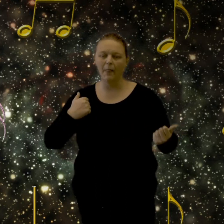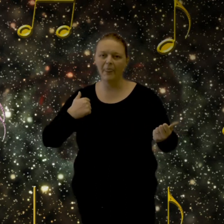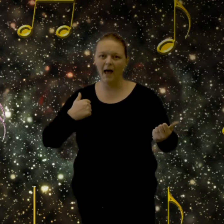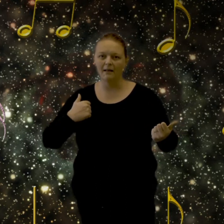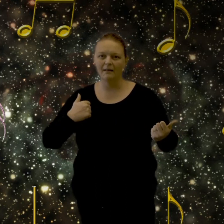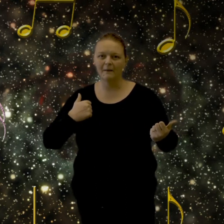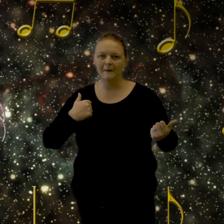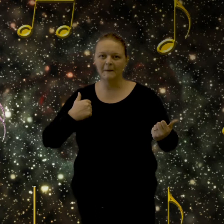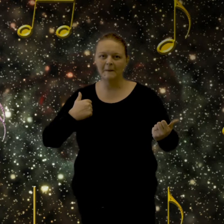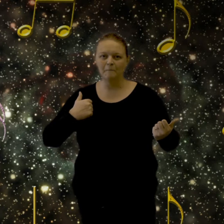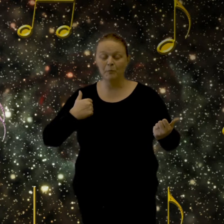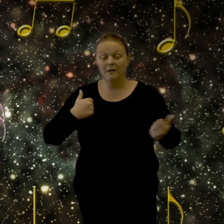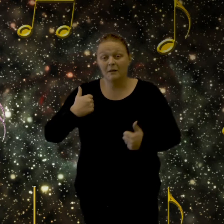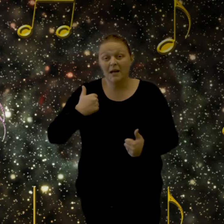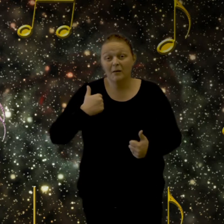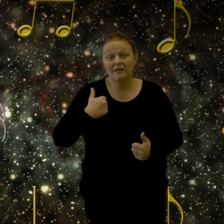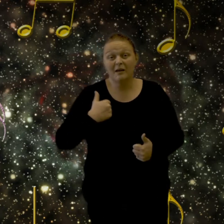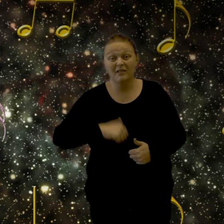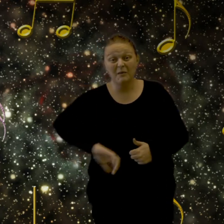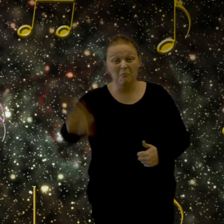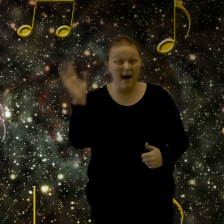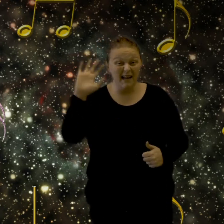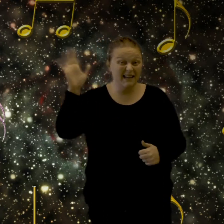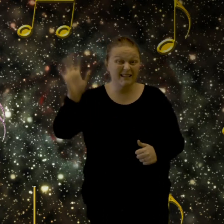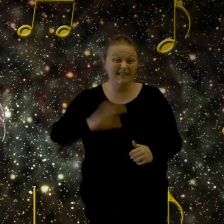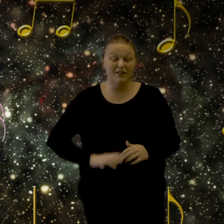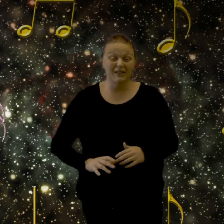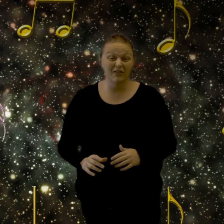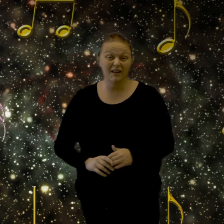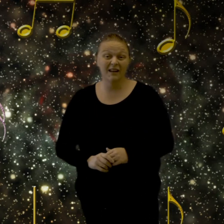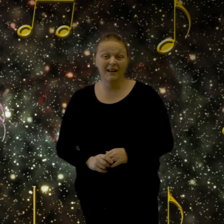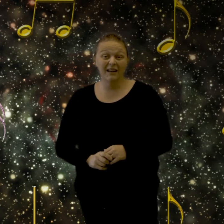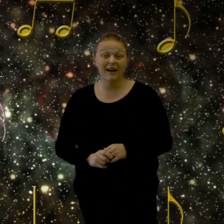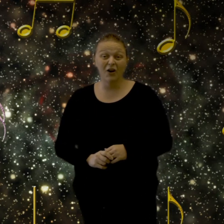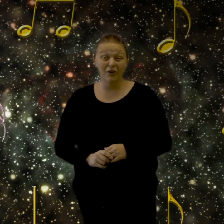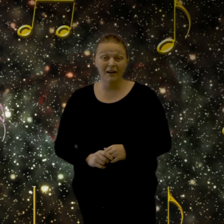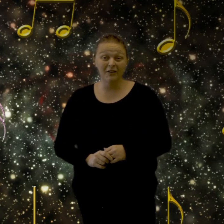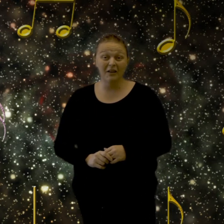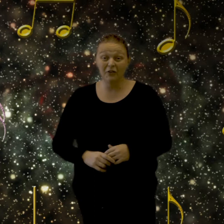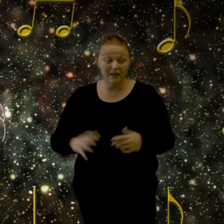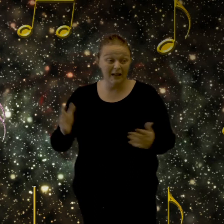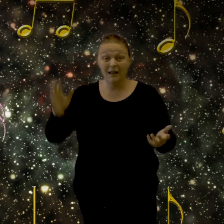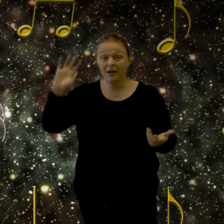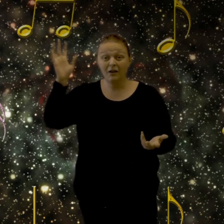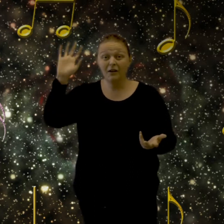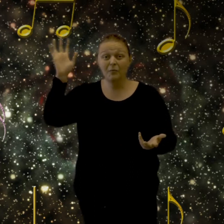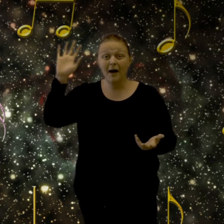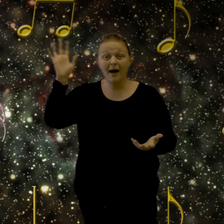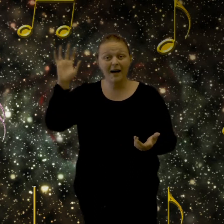that. Sometimes as I'm saying bye to kids as they're leaving at car riders, I'll sing,